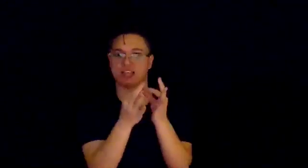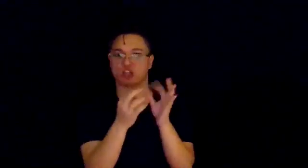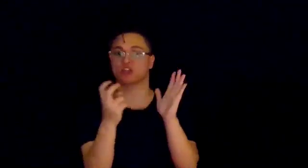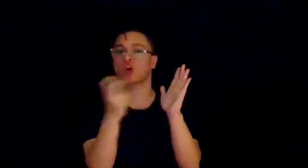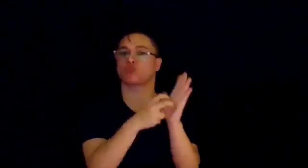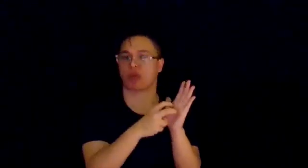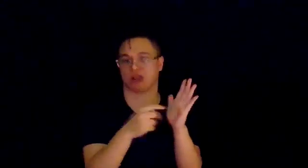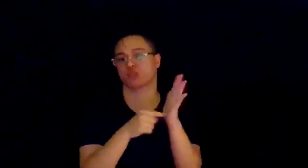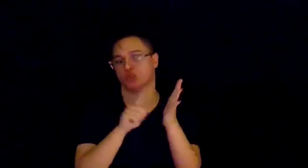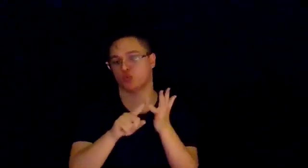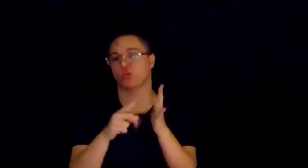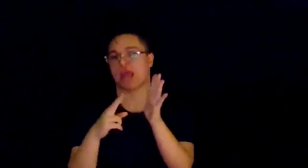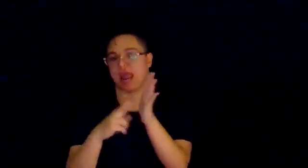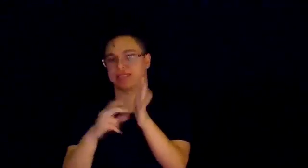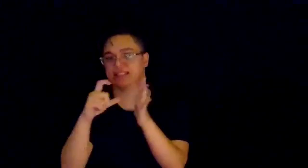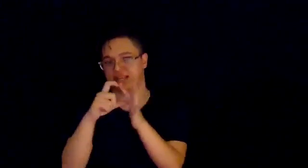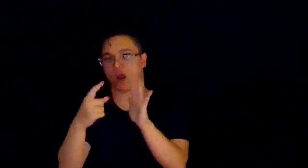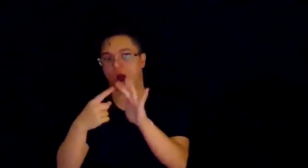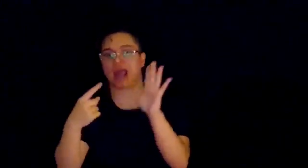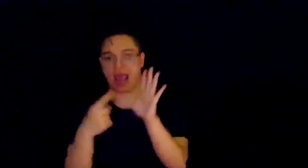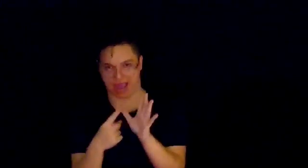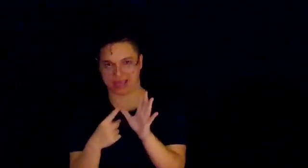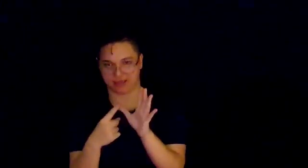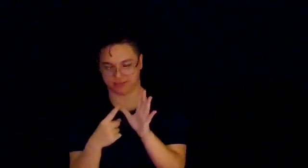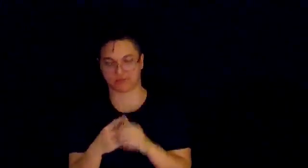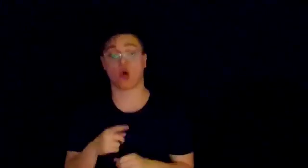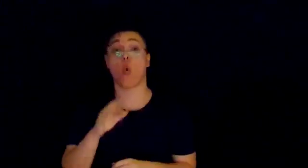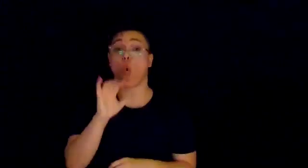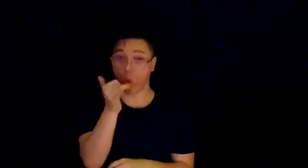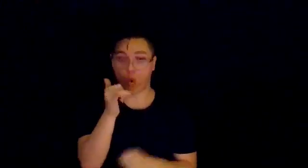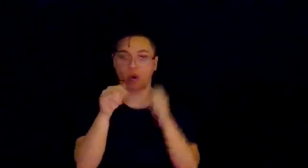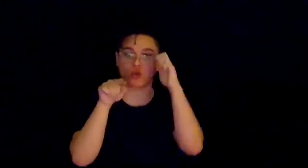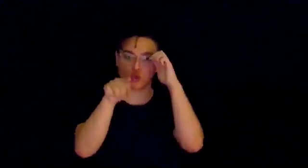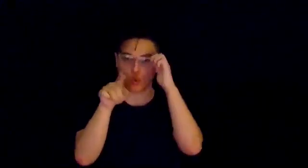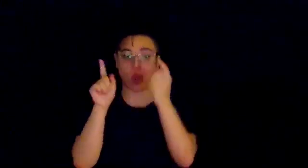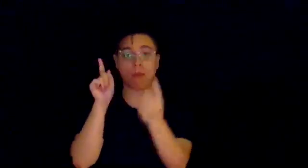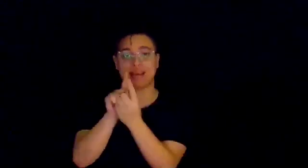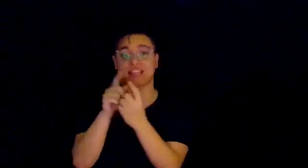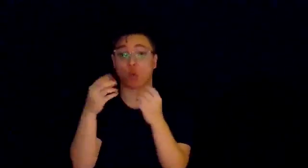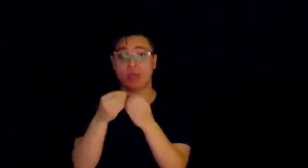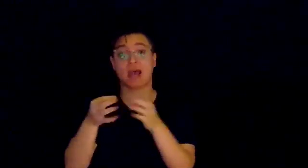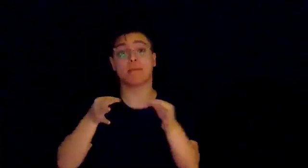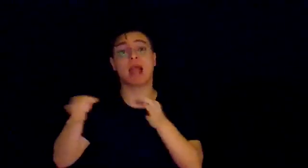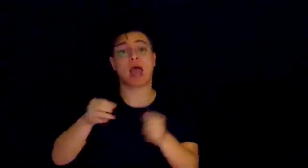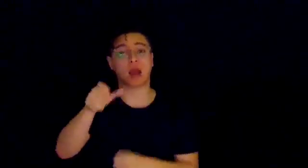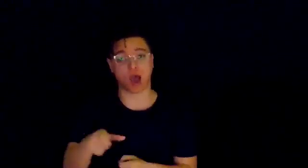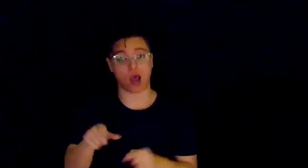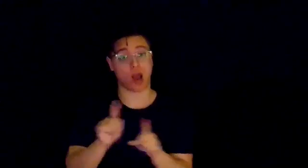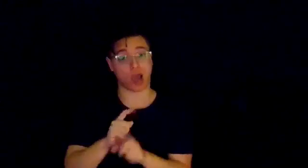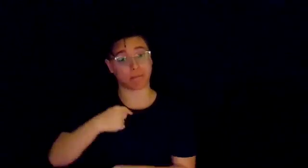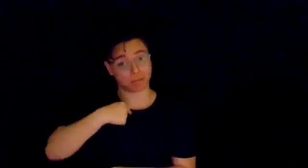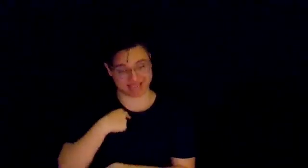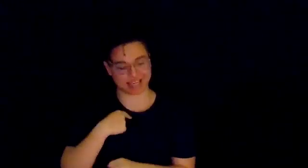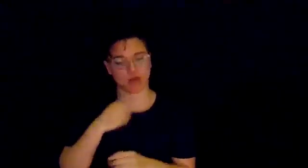They work for the organisation who contract under NDIA.